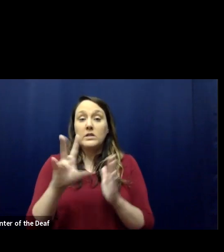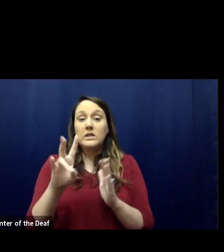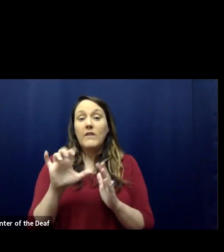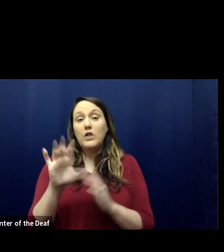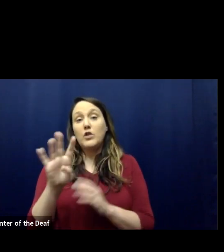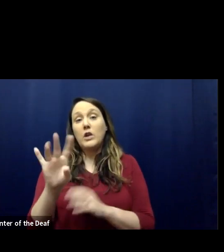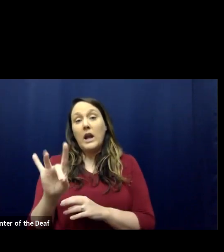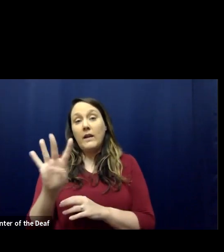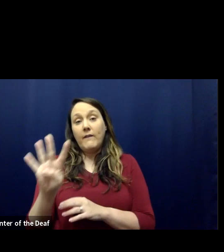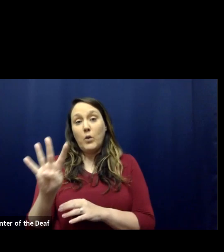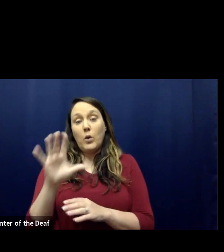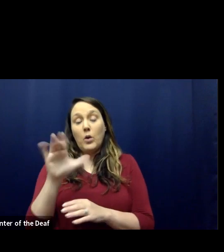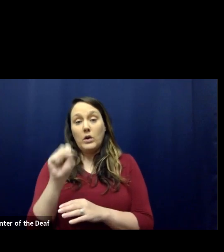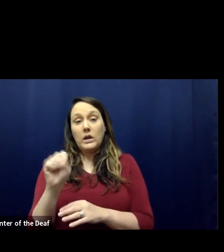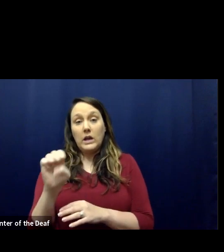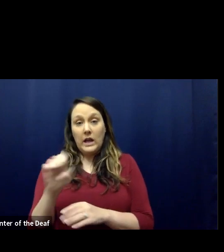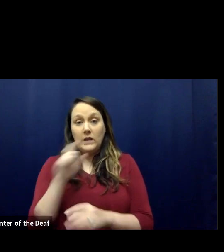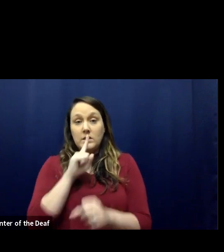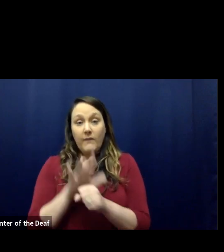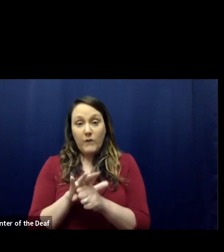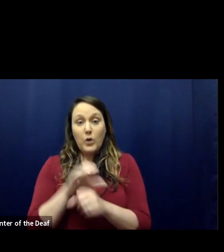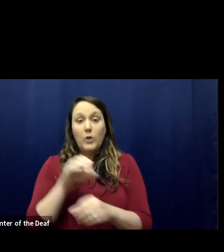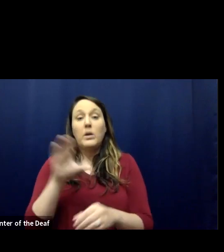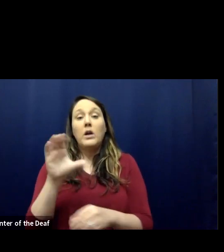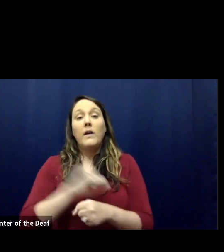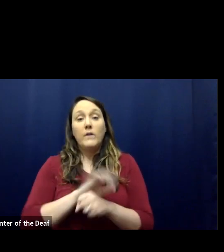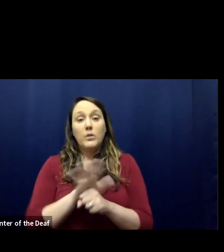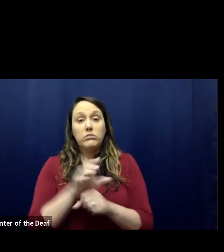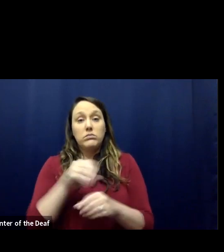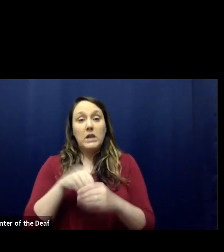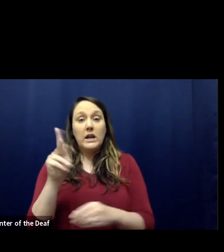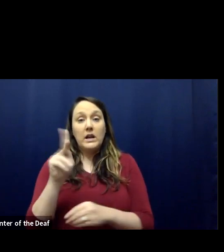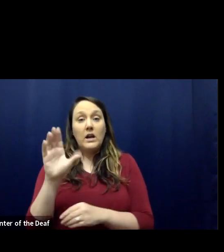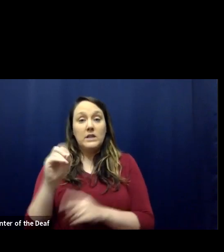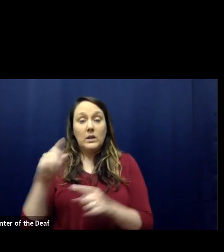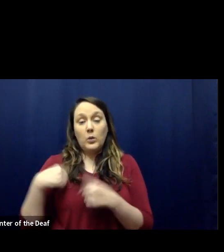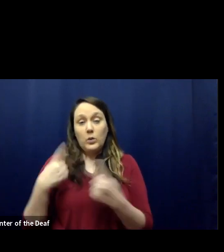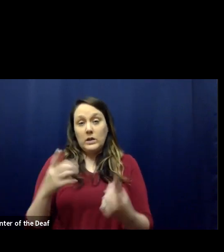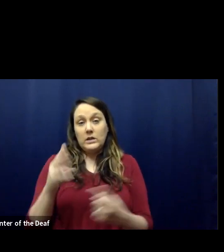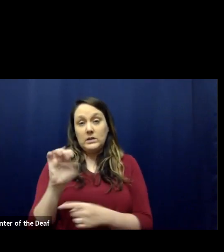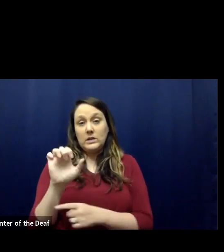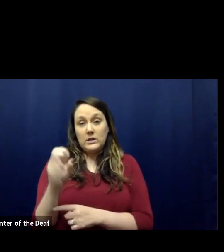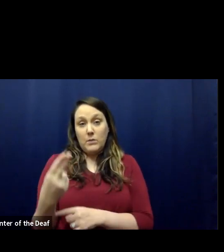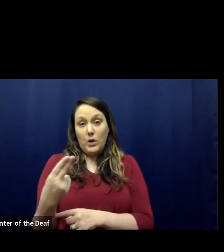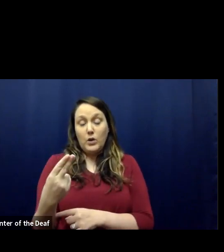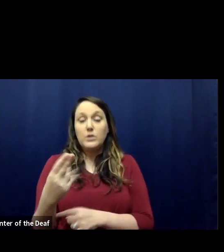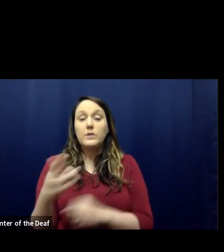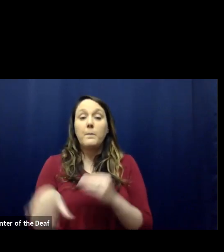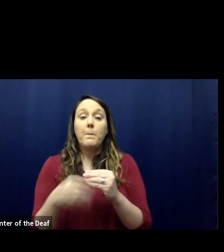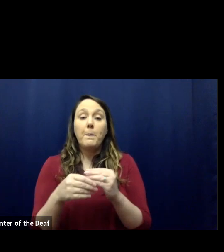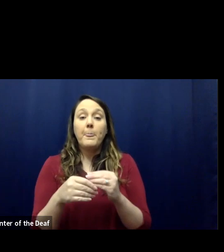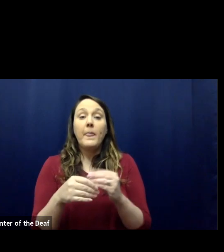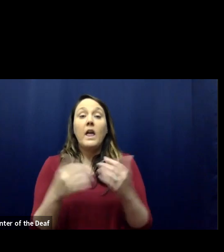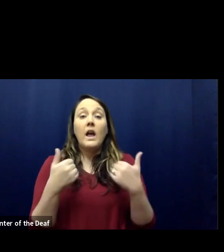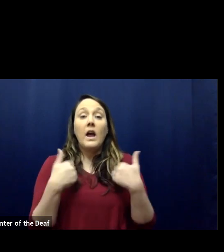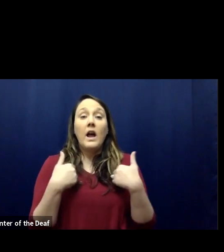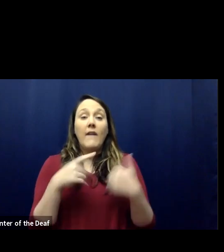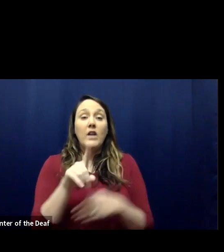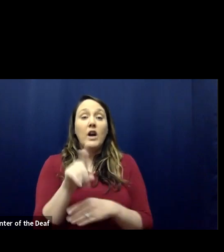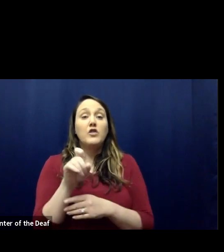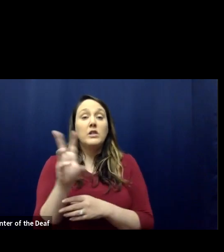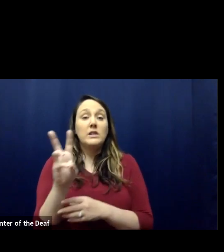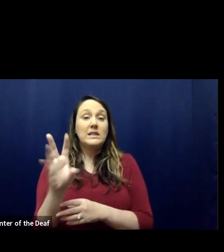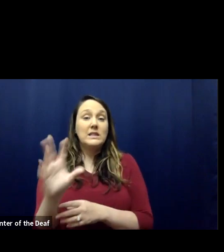4,784 confirmed cases of COVID-19 in Knox County since March. Additionally, we have 163 probable